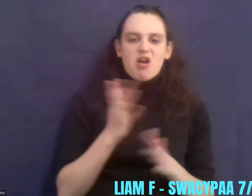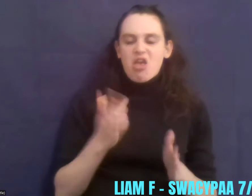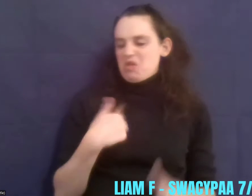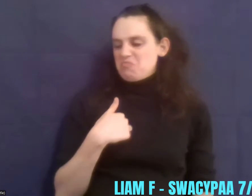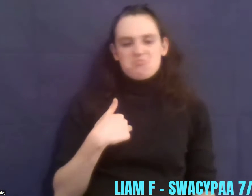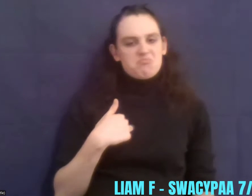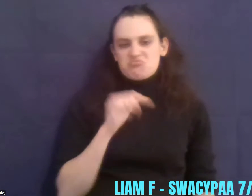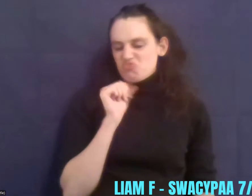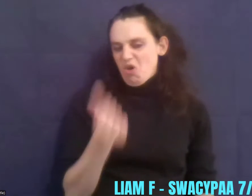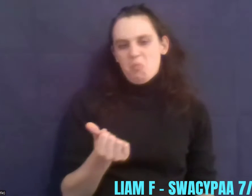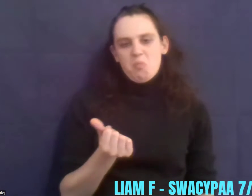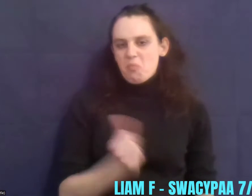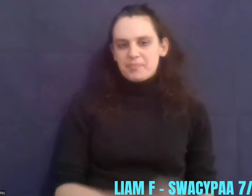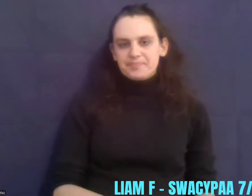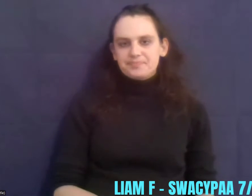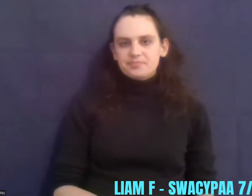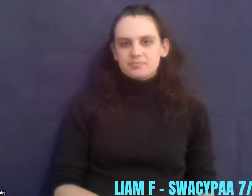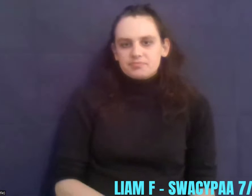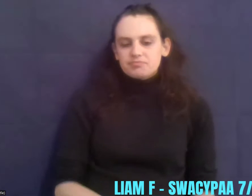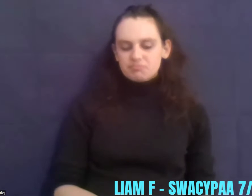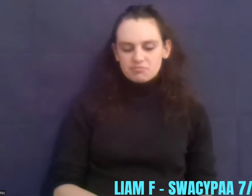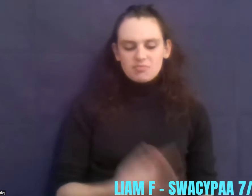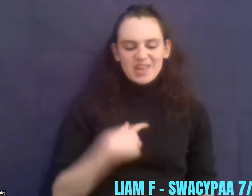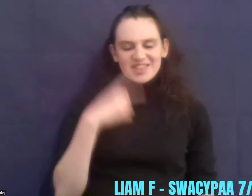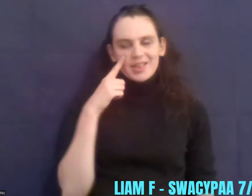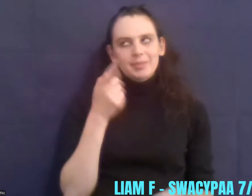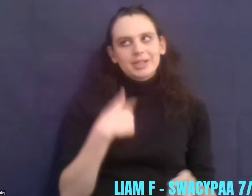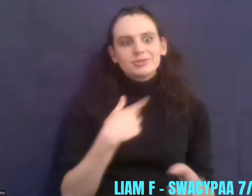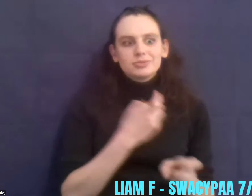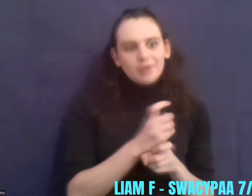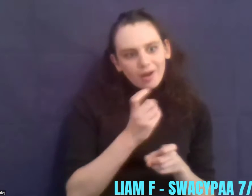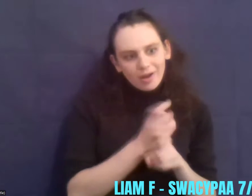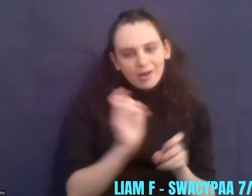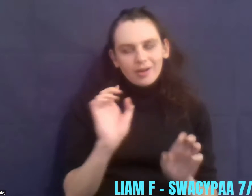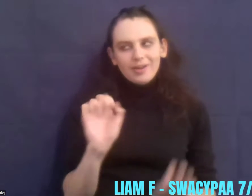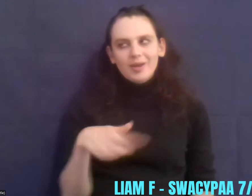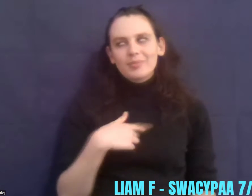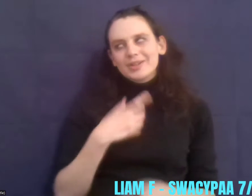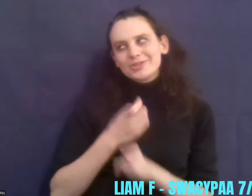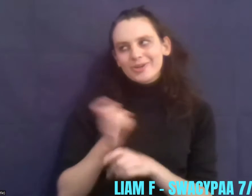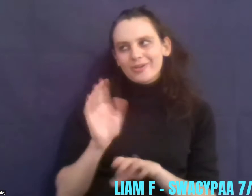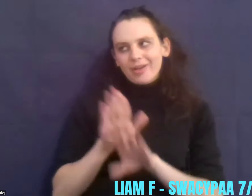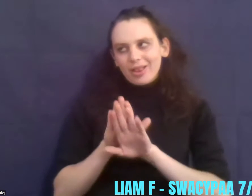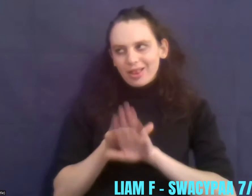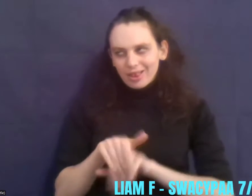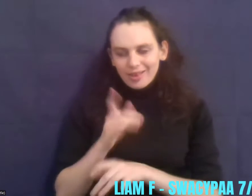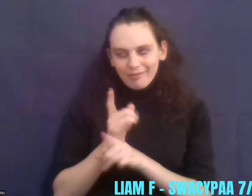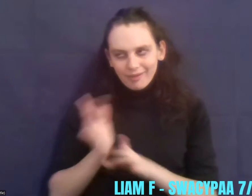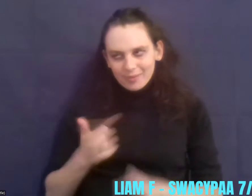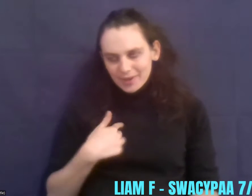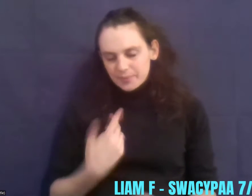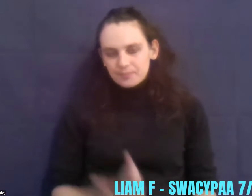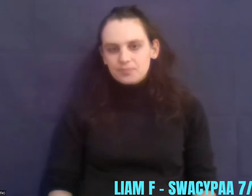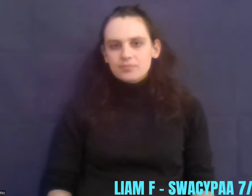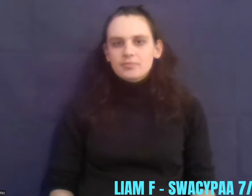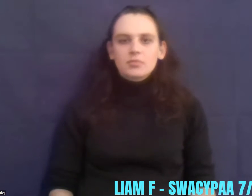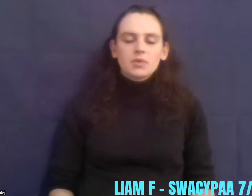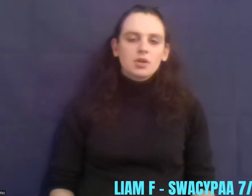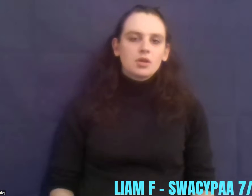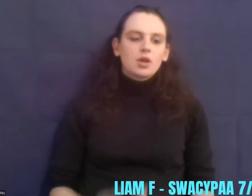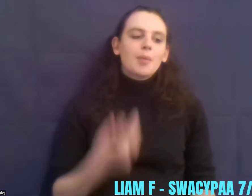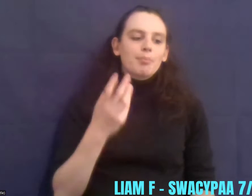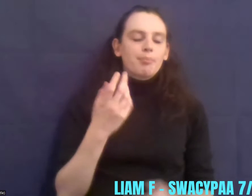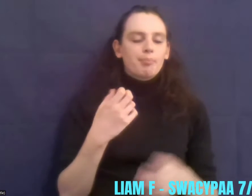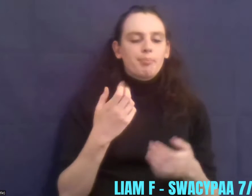know, kind of the joking ways of being an alcoholic that, you know, winemakers might say,